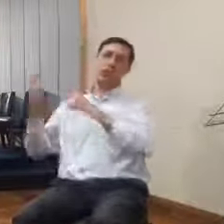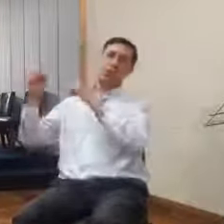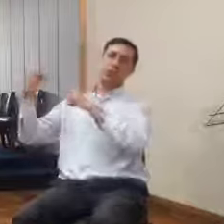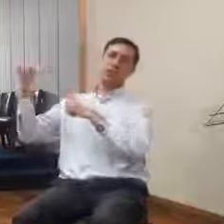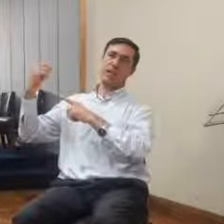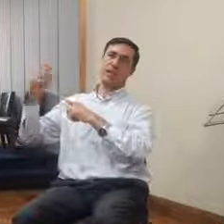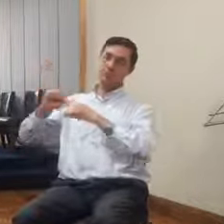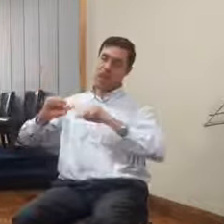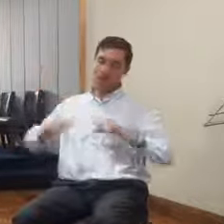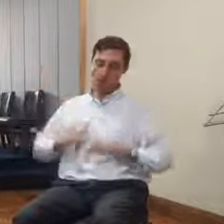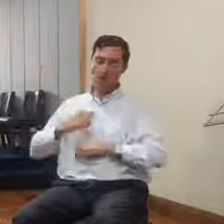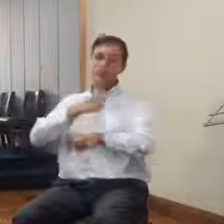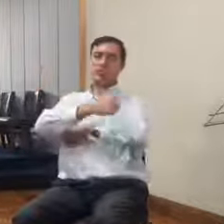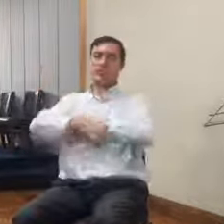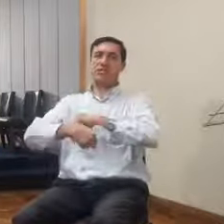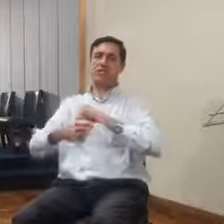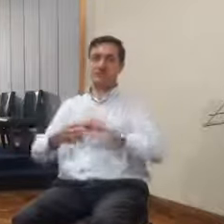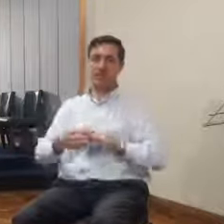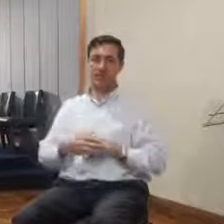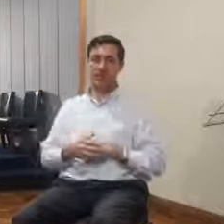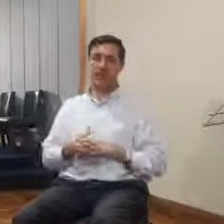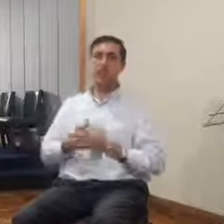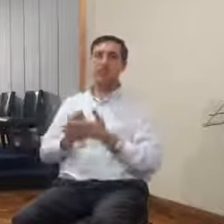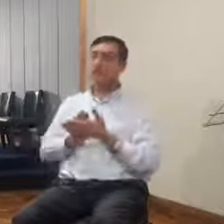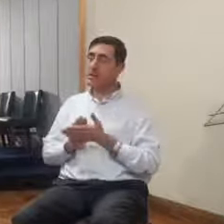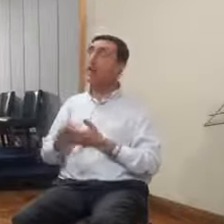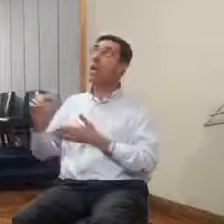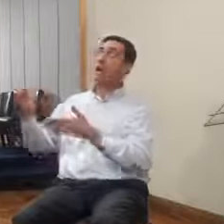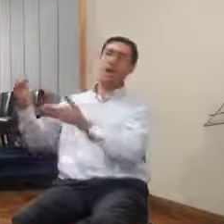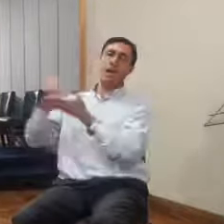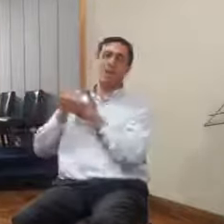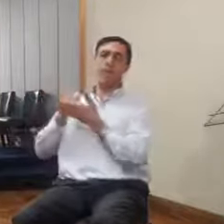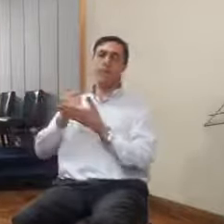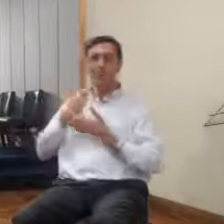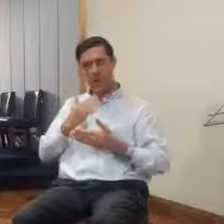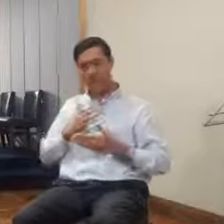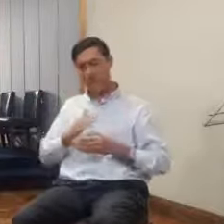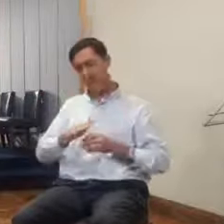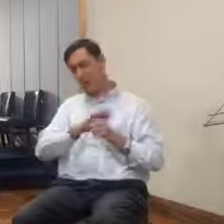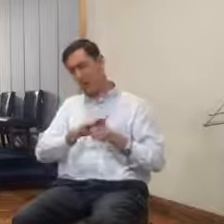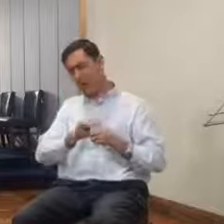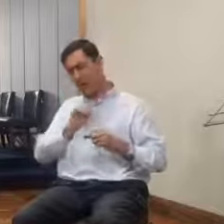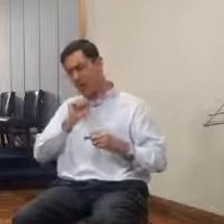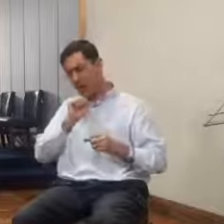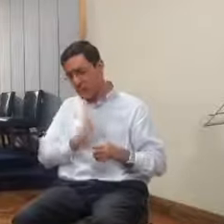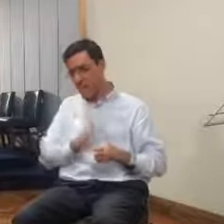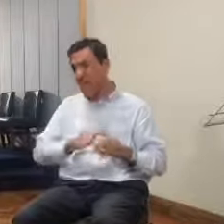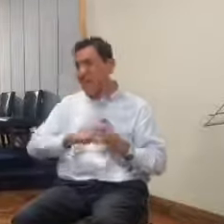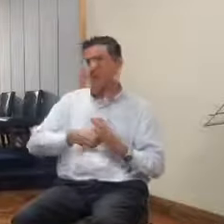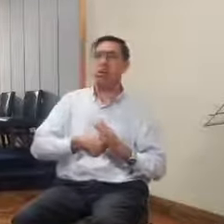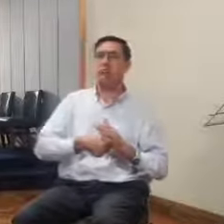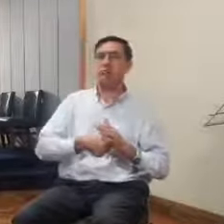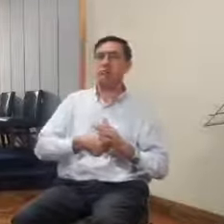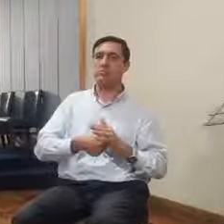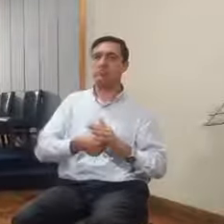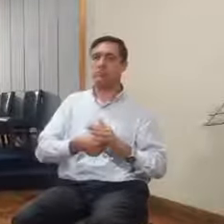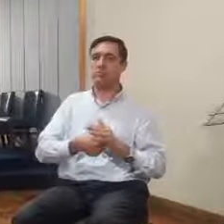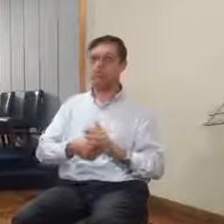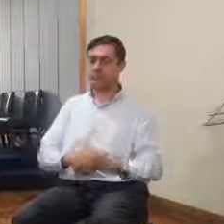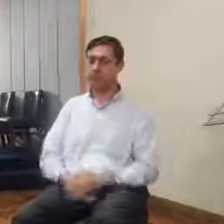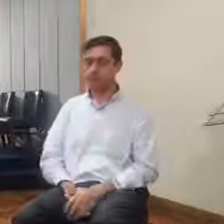this is a whole attitude for the Christian life. Is it ours? Let's look at that verse.